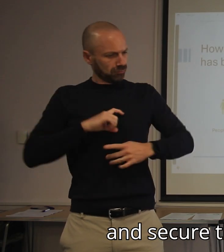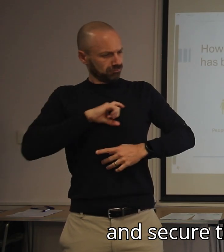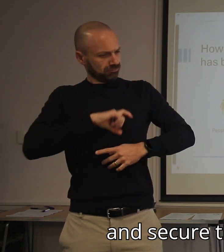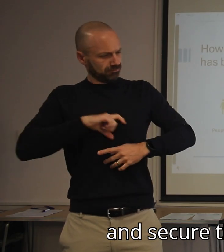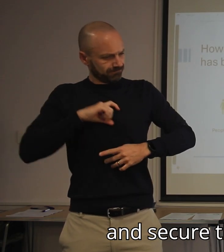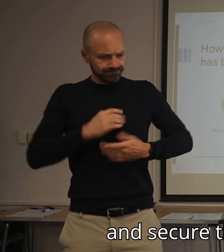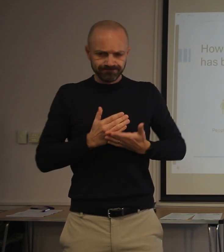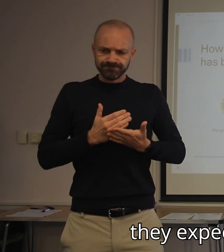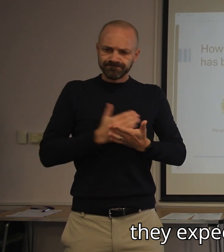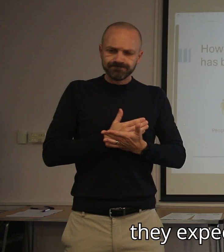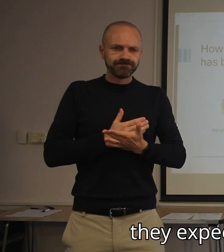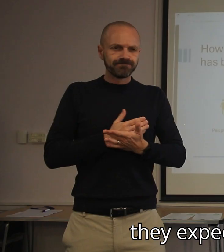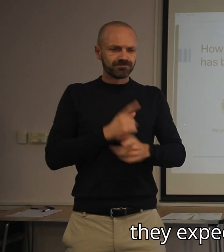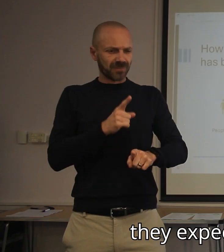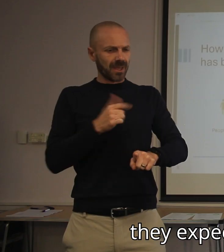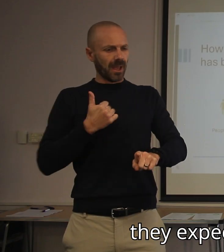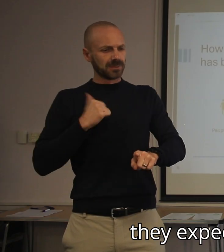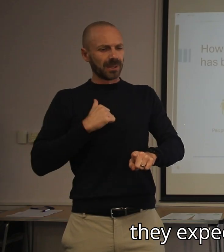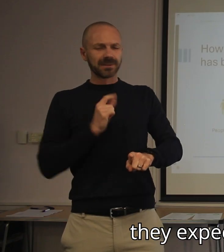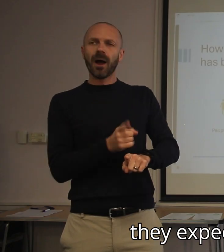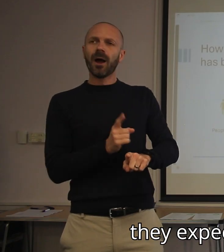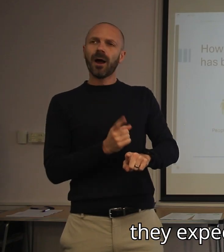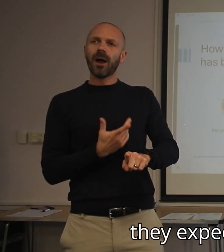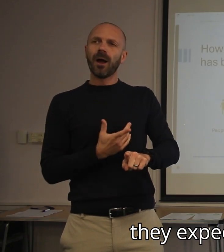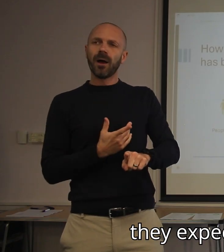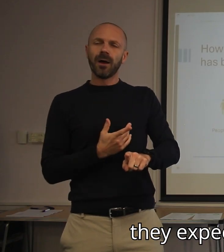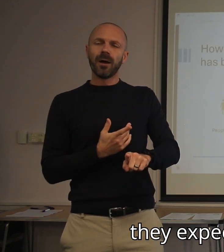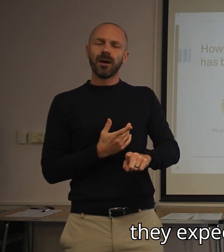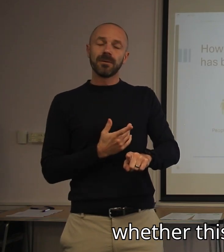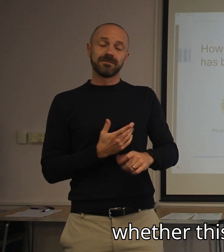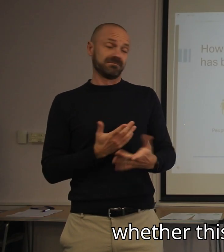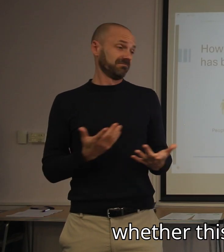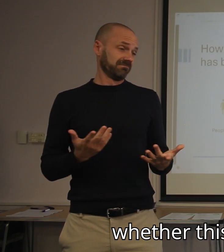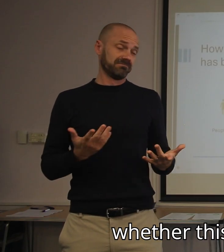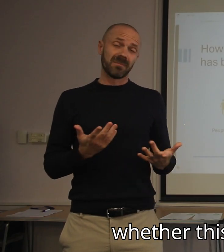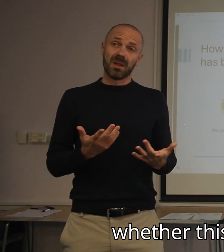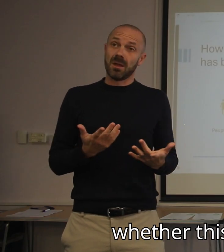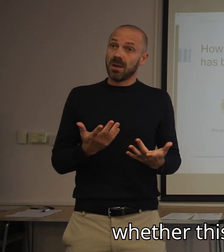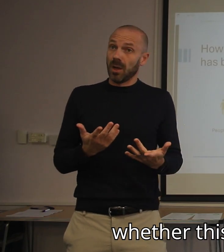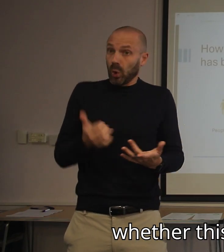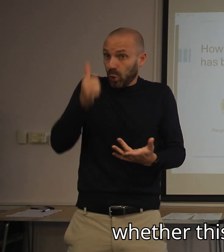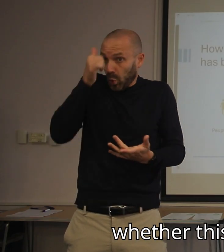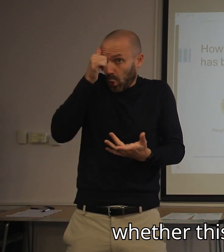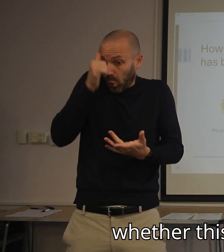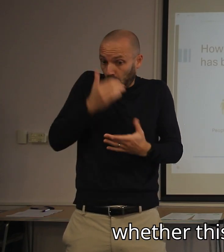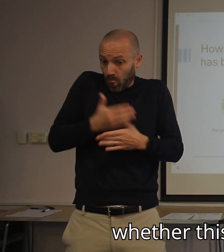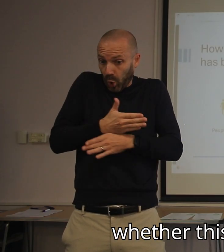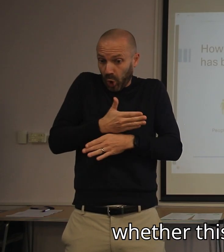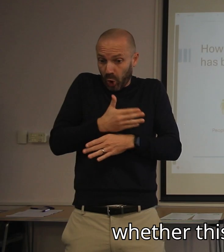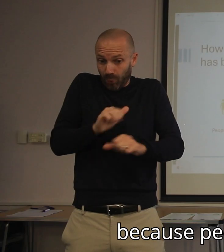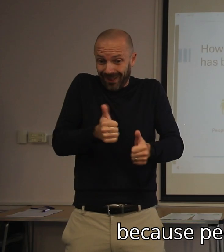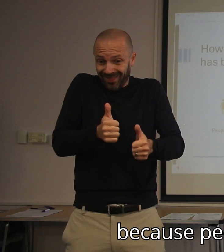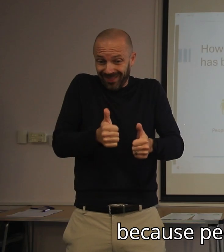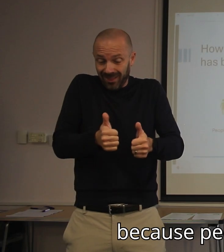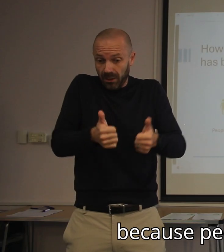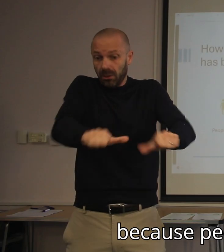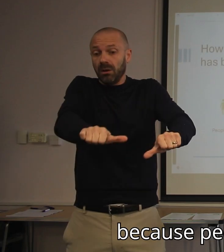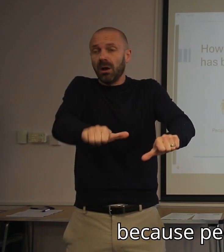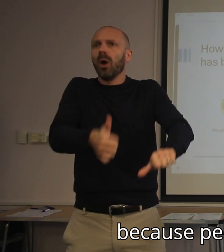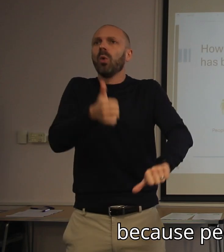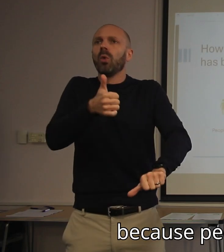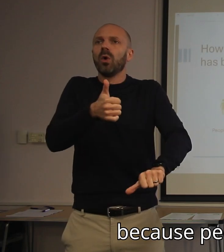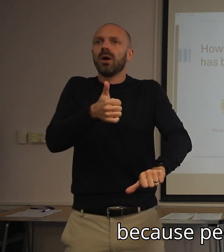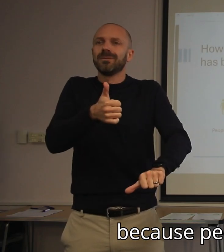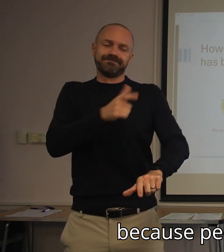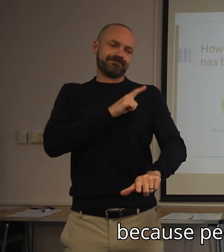it's going to be just how they expect. And how will we know whether this has worked? By and large, because people will